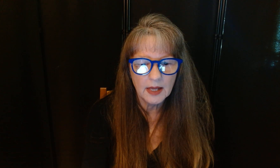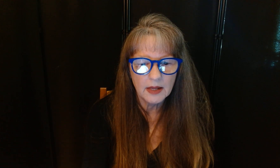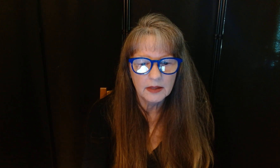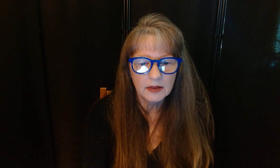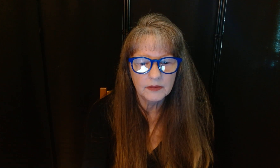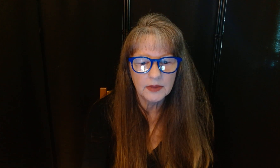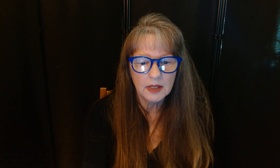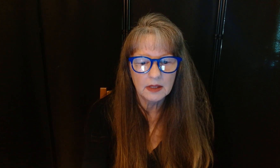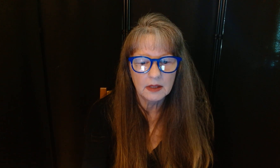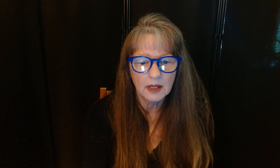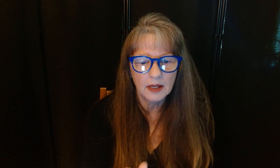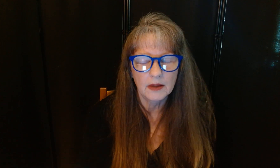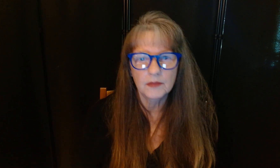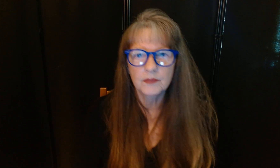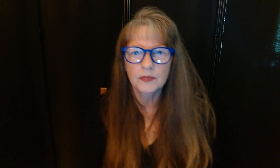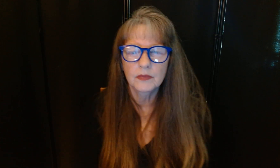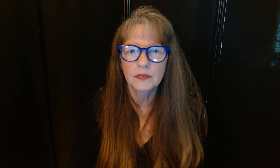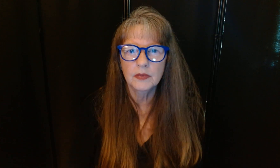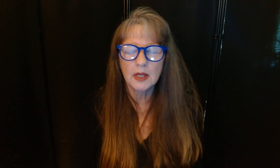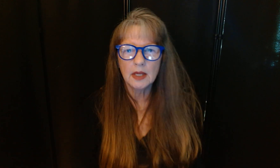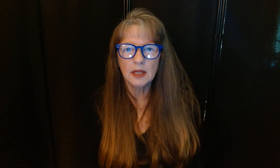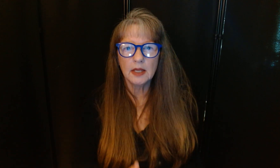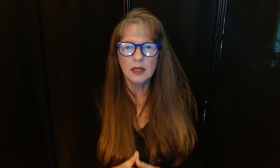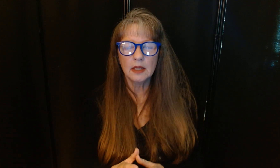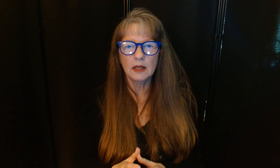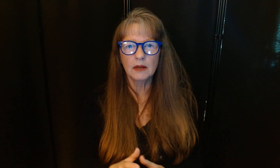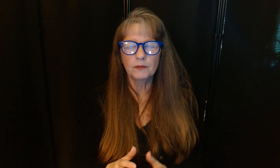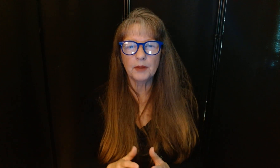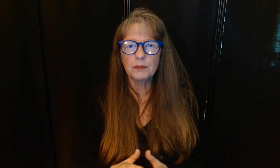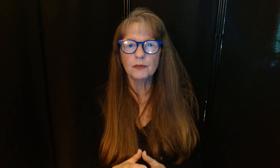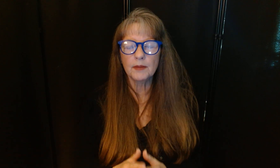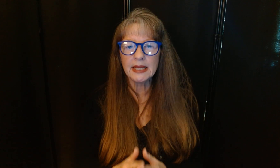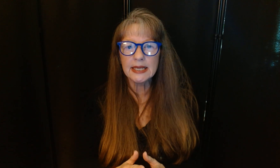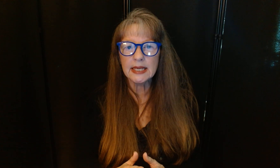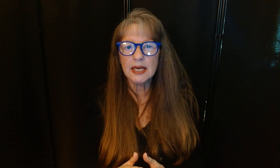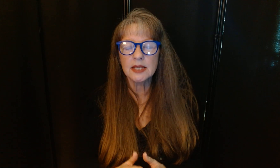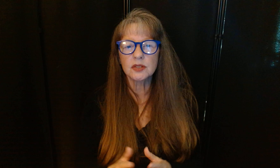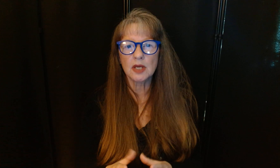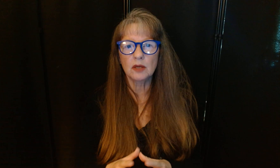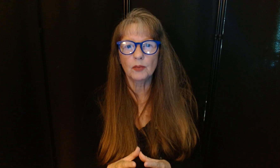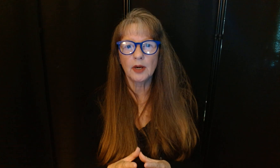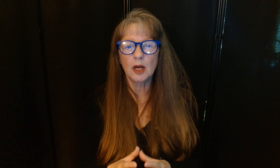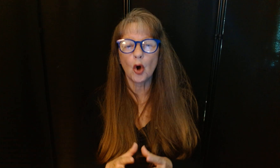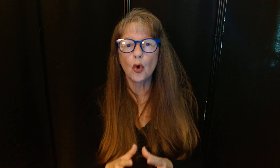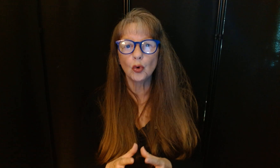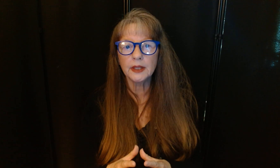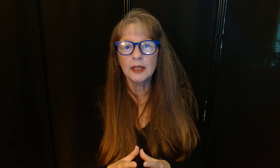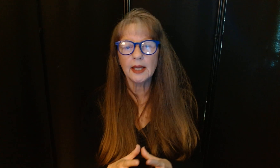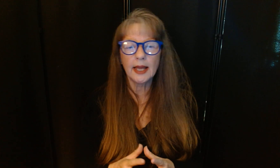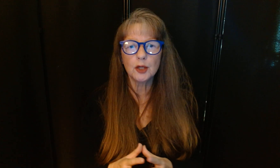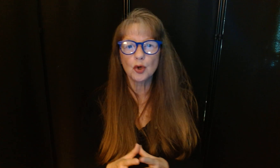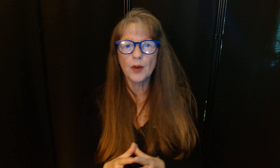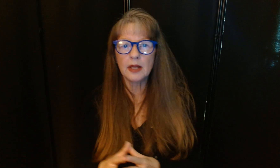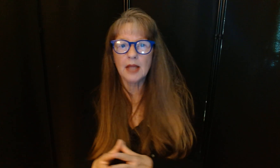And then the people from India celebrate Holi,